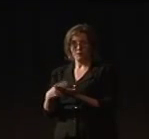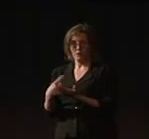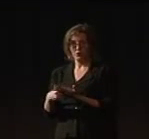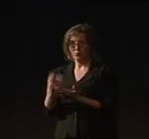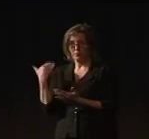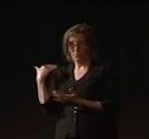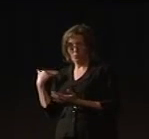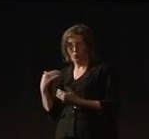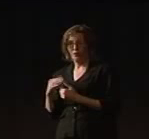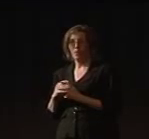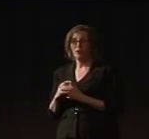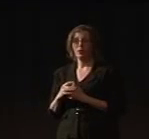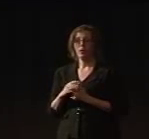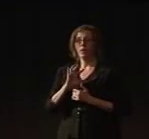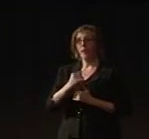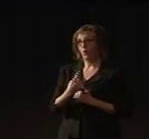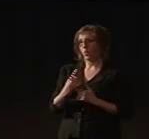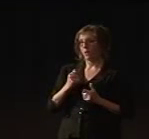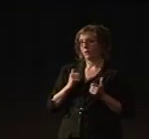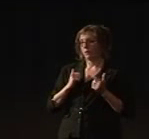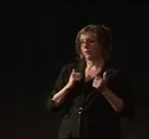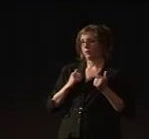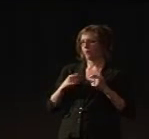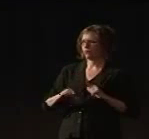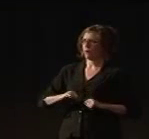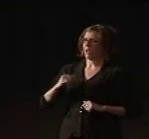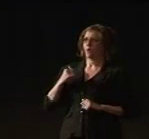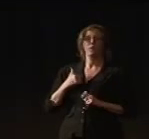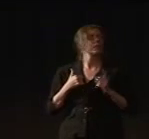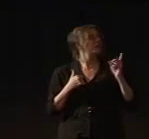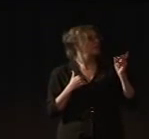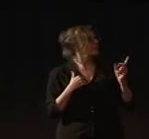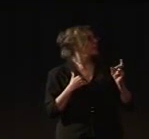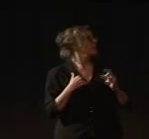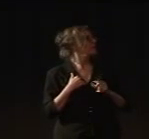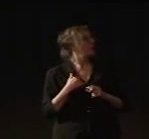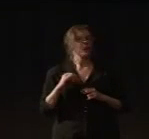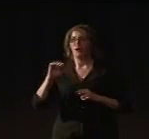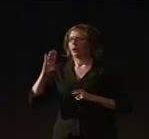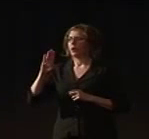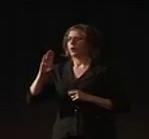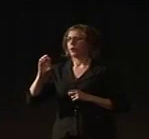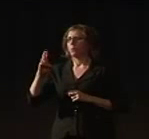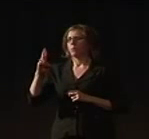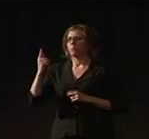had before, is the reenactment of a Bergson-Einstein debate,